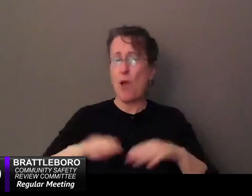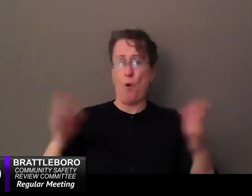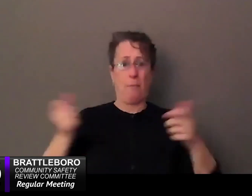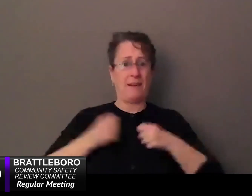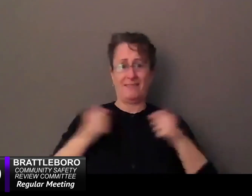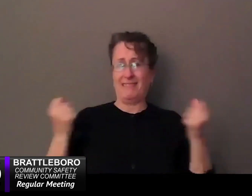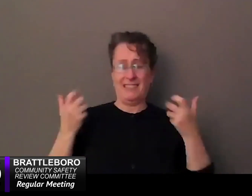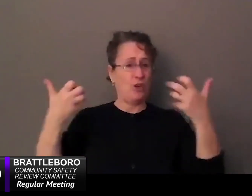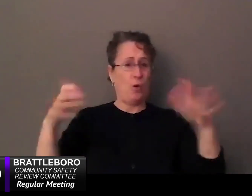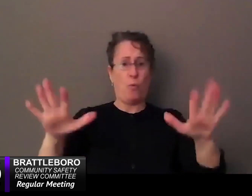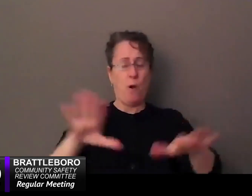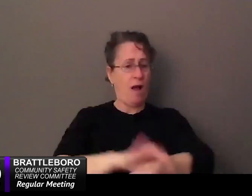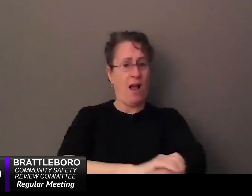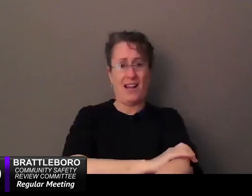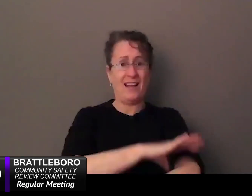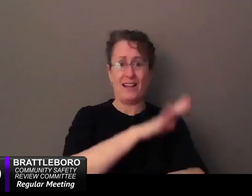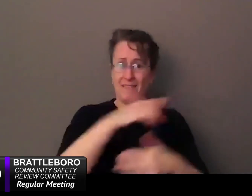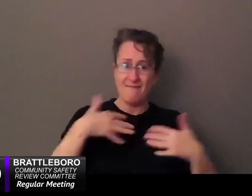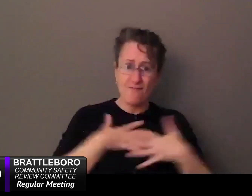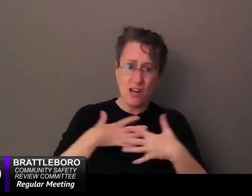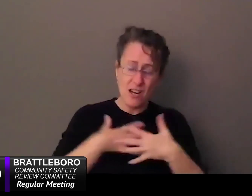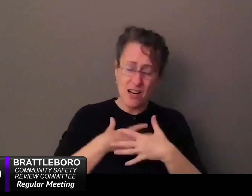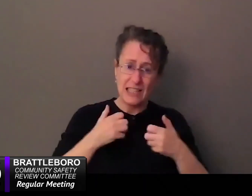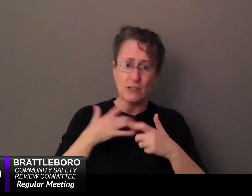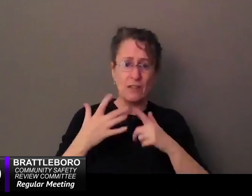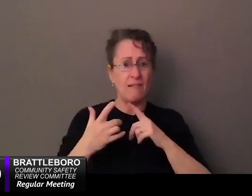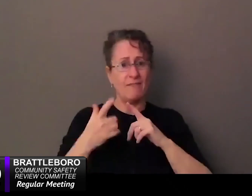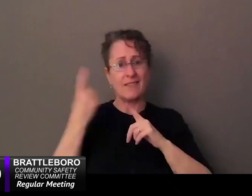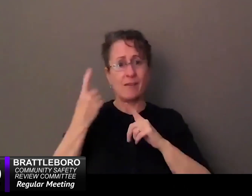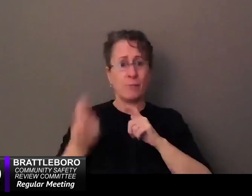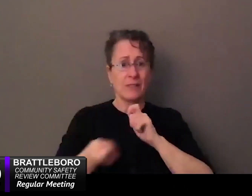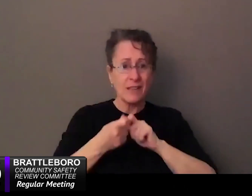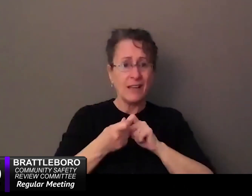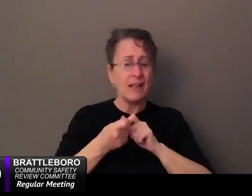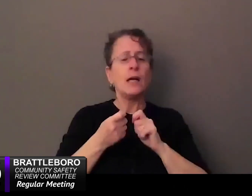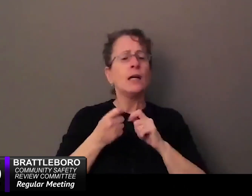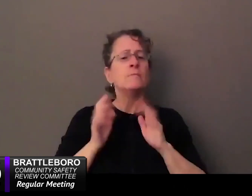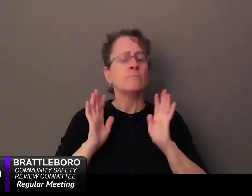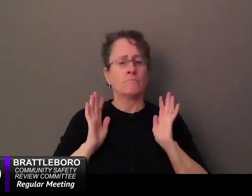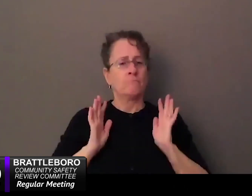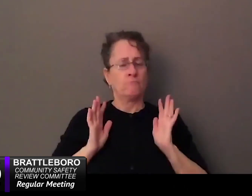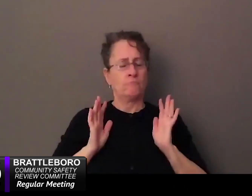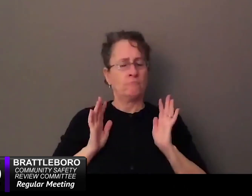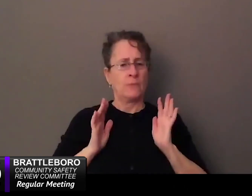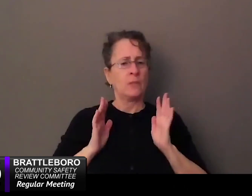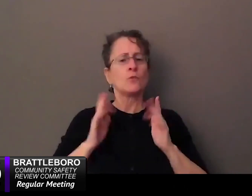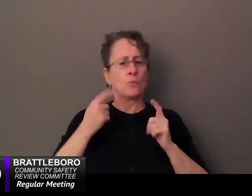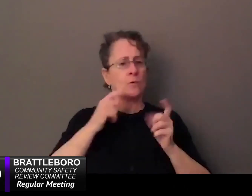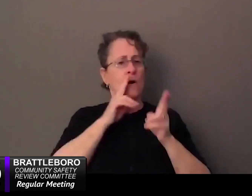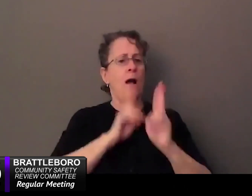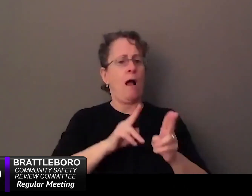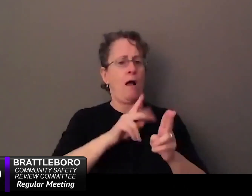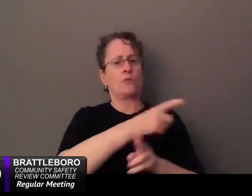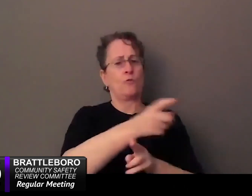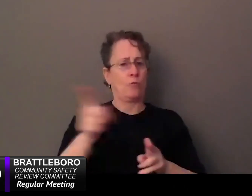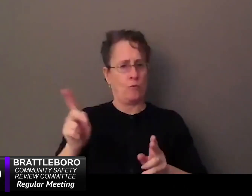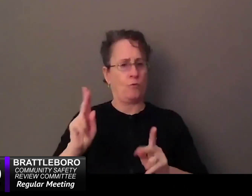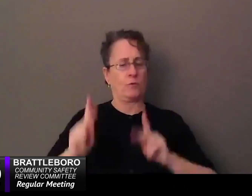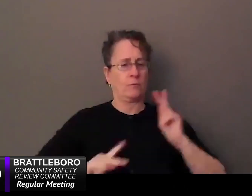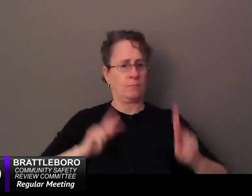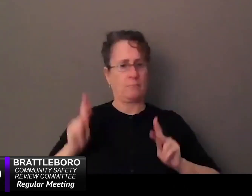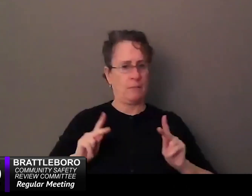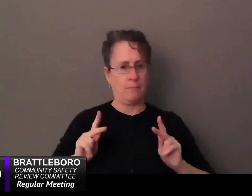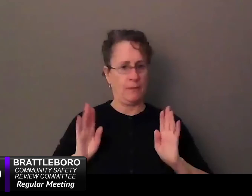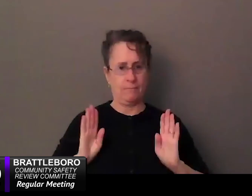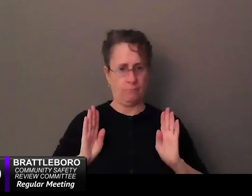us, given to us, already de-identified. So we don't get any access, including Shay and I, don't get any access to the